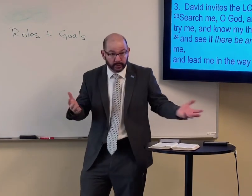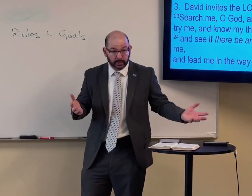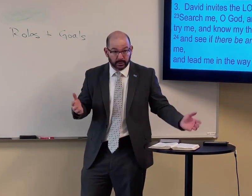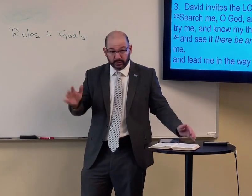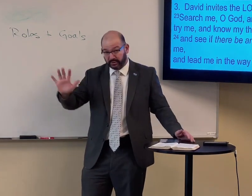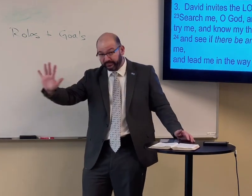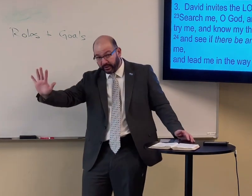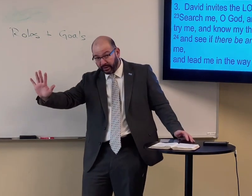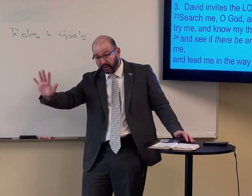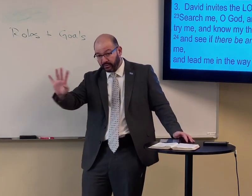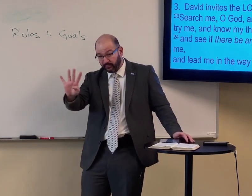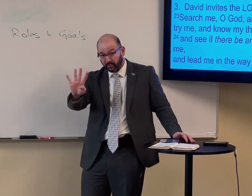How are you doing with that?